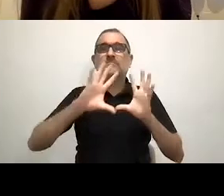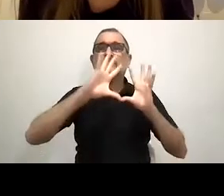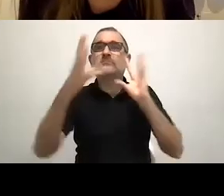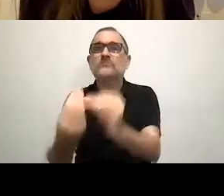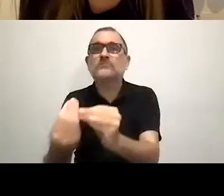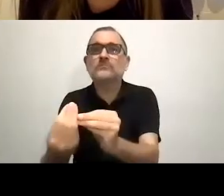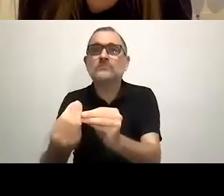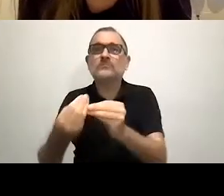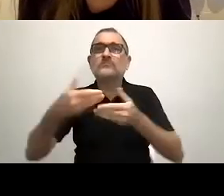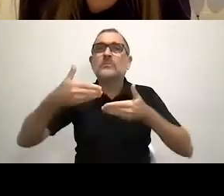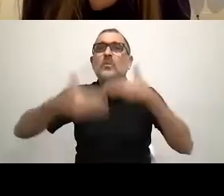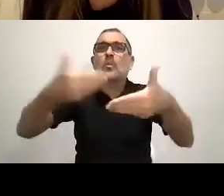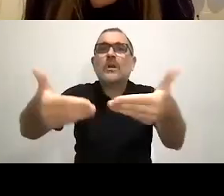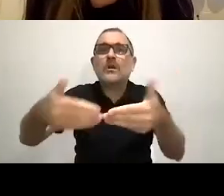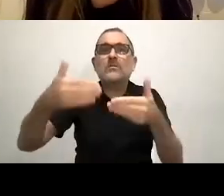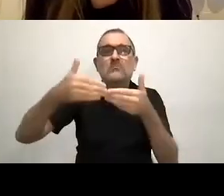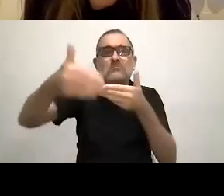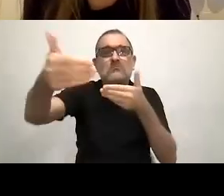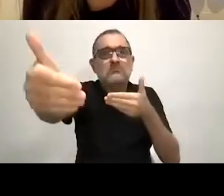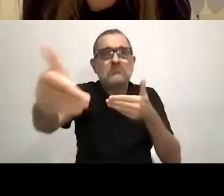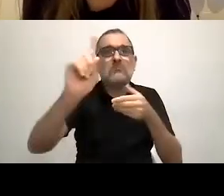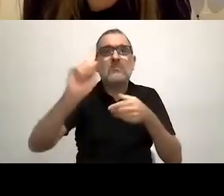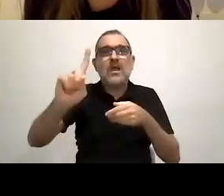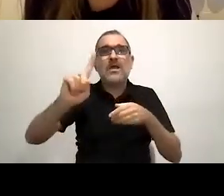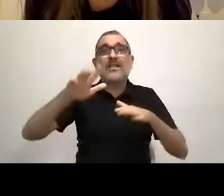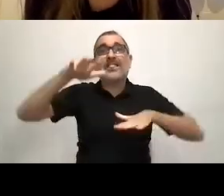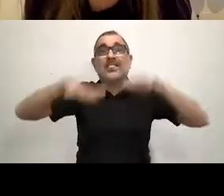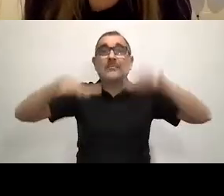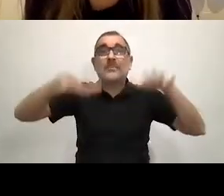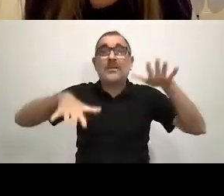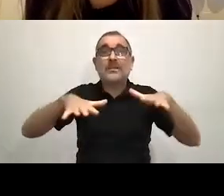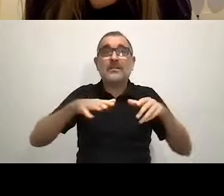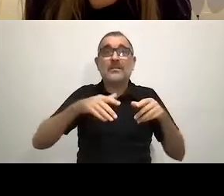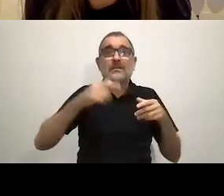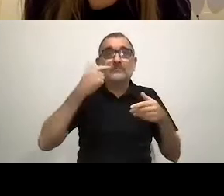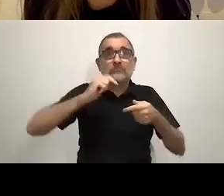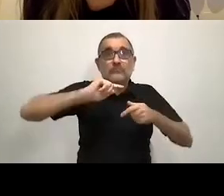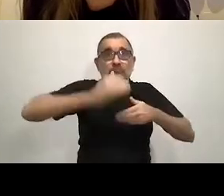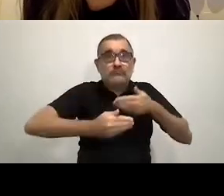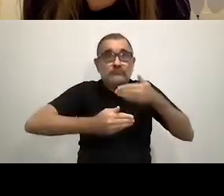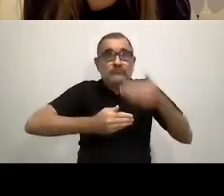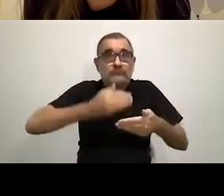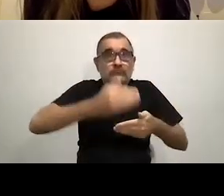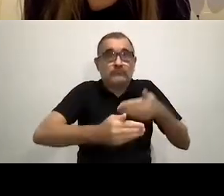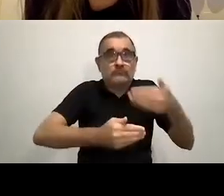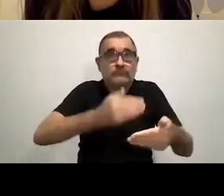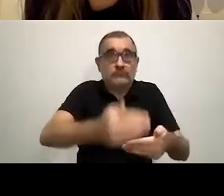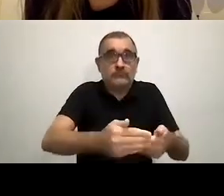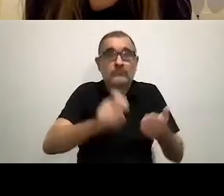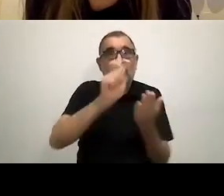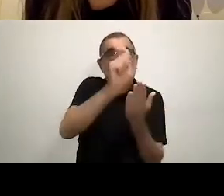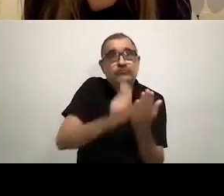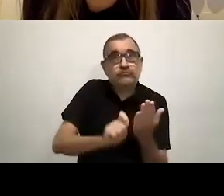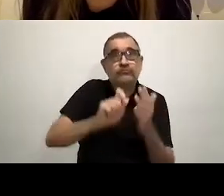sort of depend on our assessors. And this year we are trying to offer the test